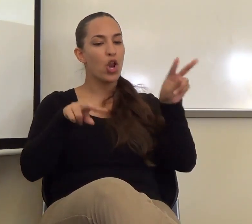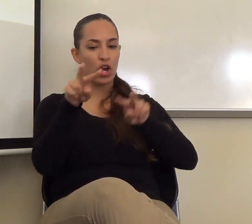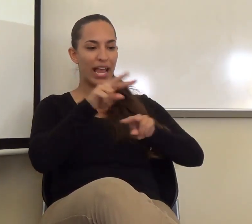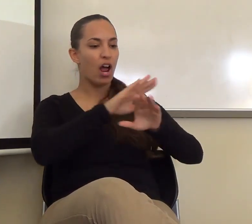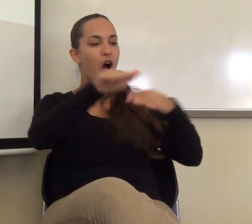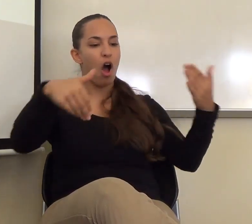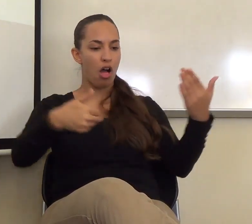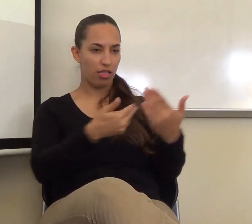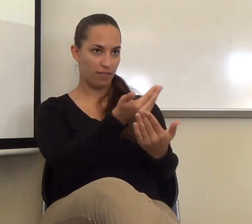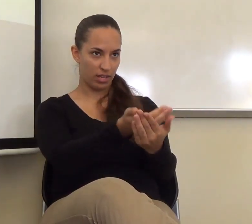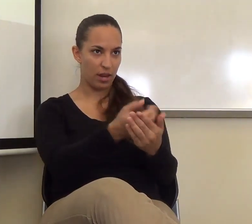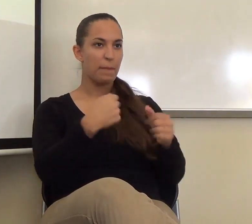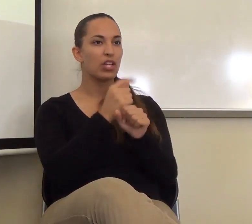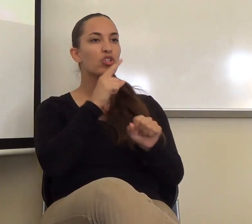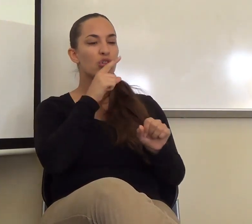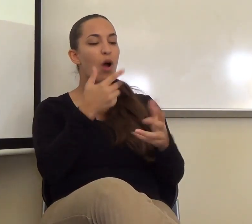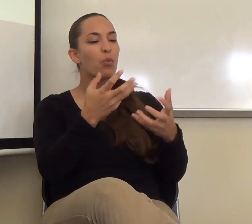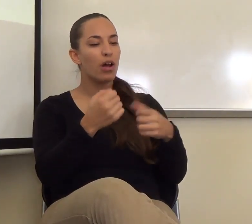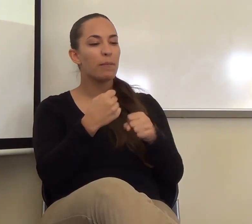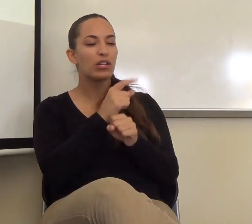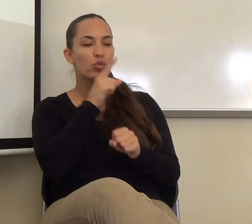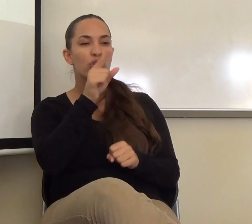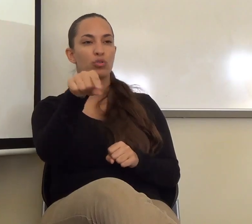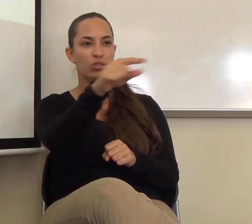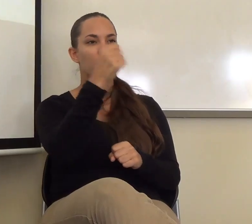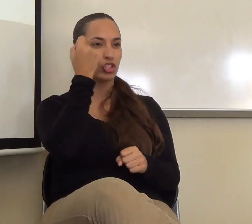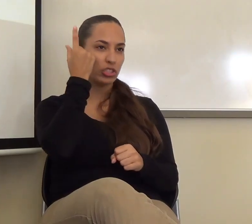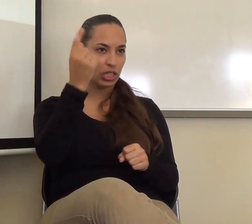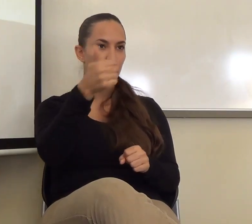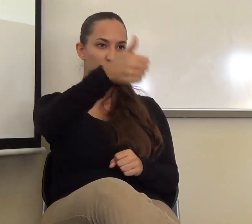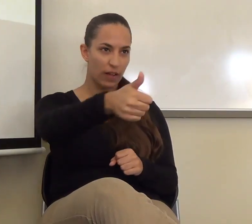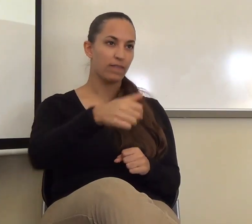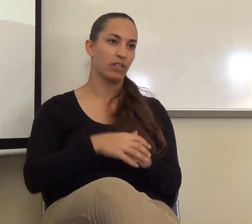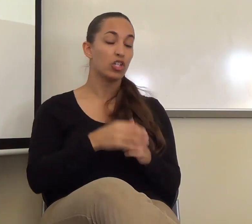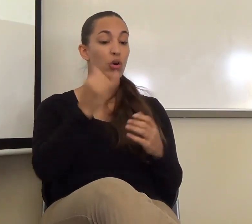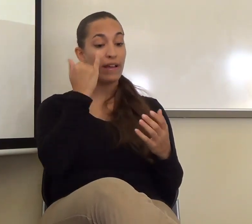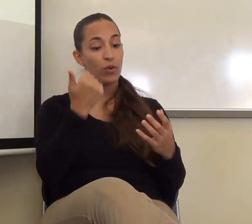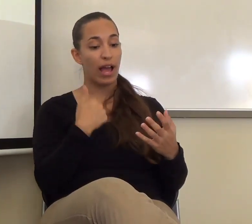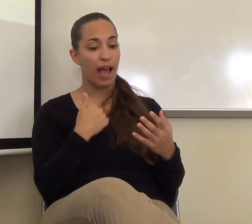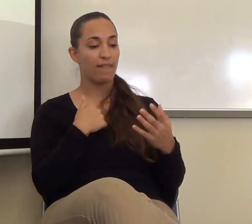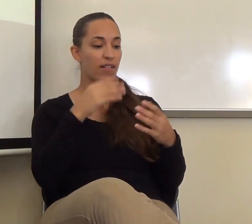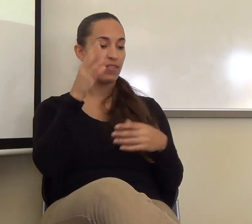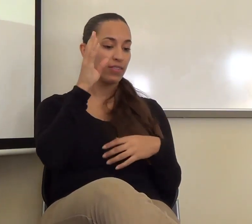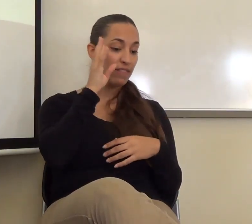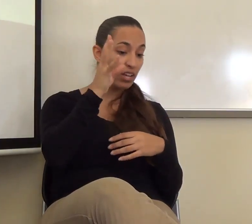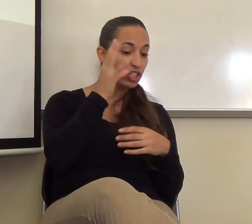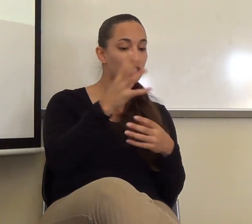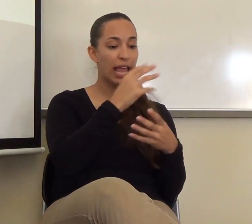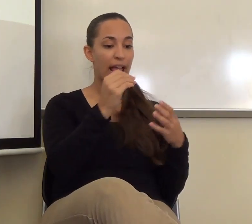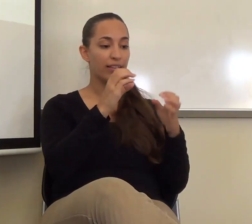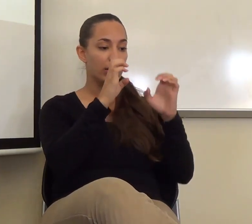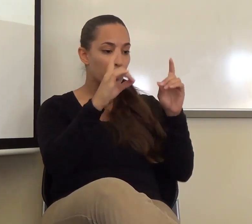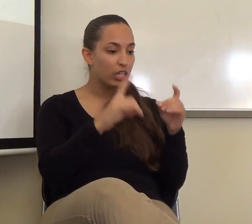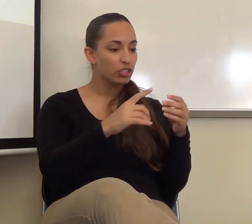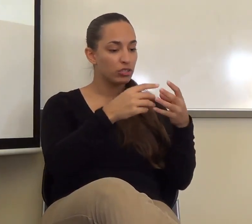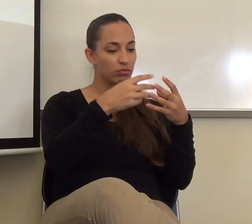I'm saying? Yeah, okay, just Does that make find sense? together. So if you have the inventions and the education here, then and